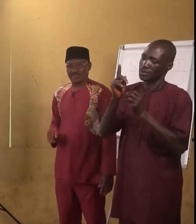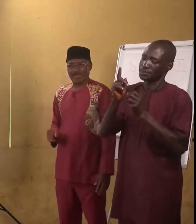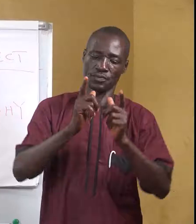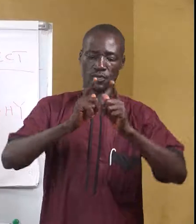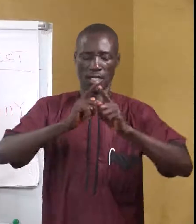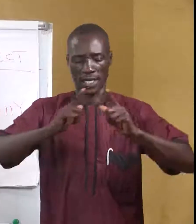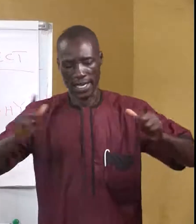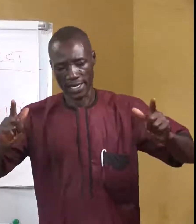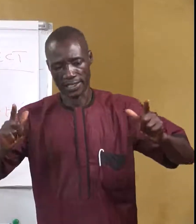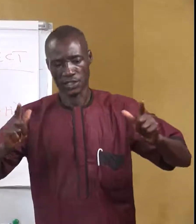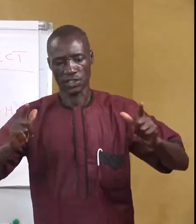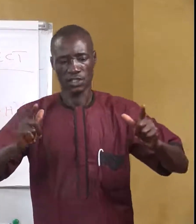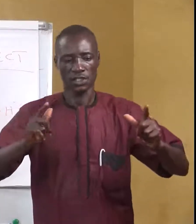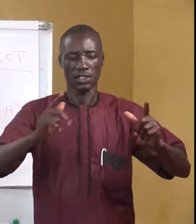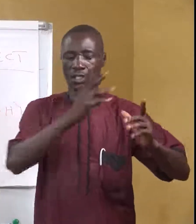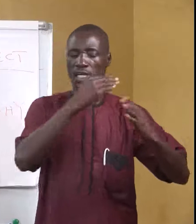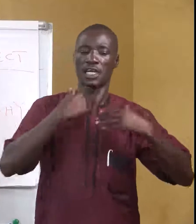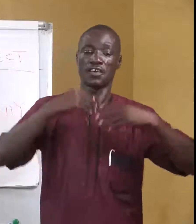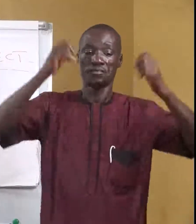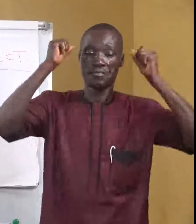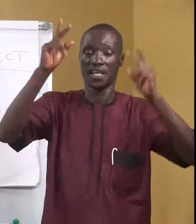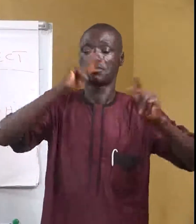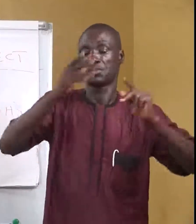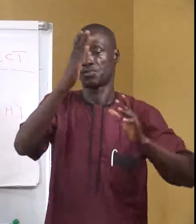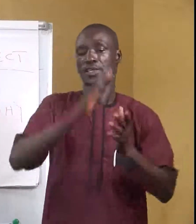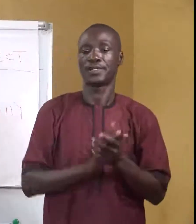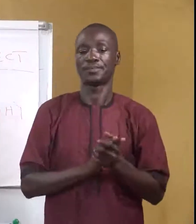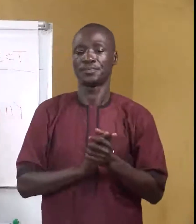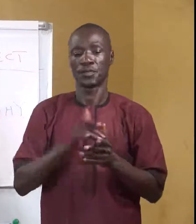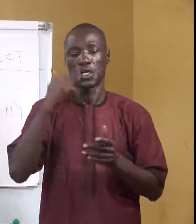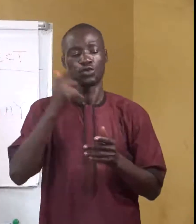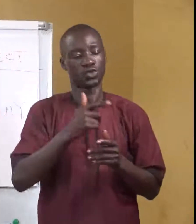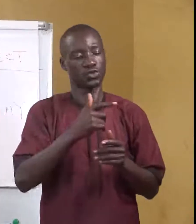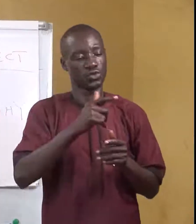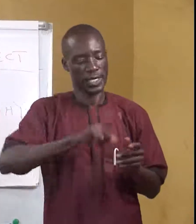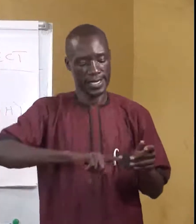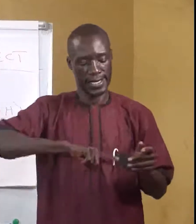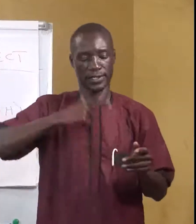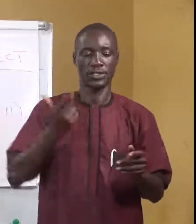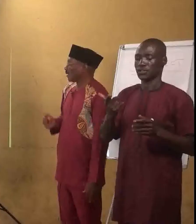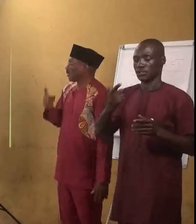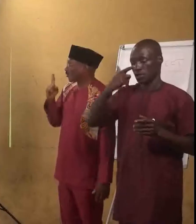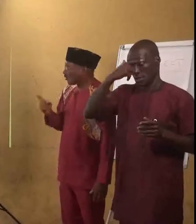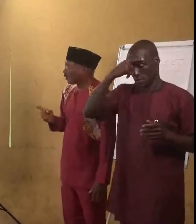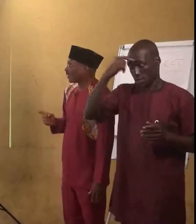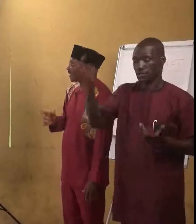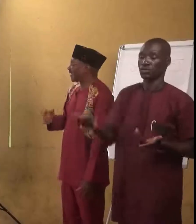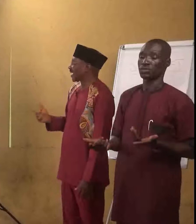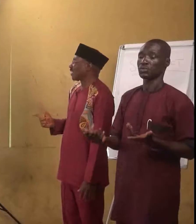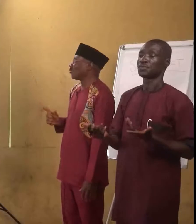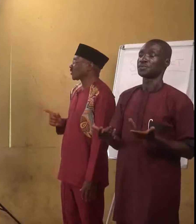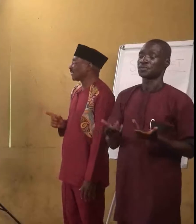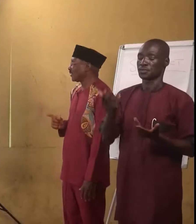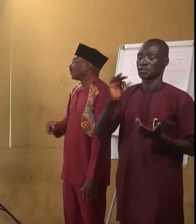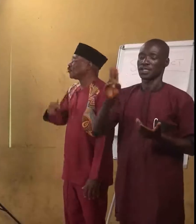populated. I made mention of Lagos. I made mention of places like Kano. 2, they